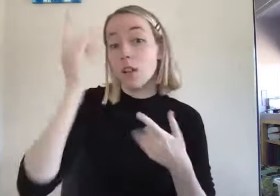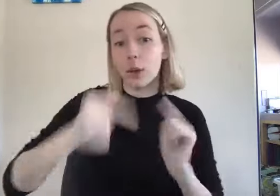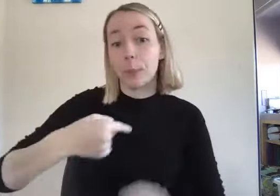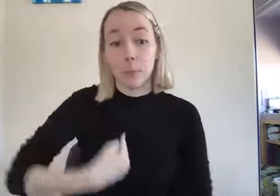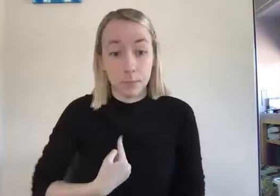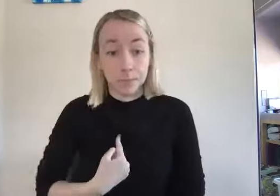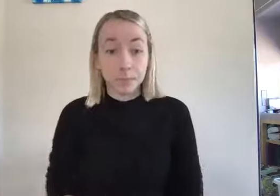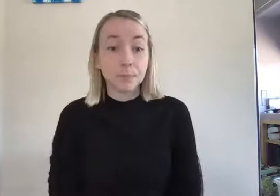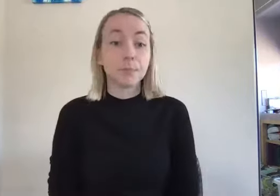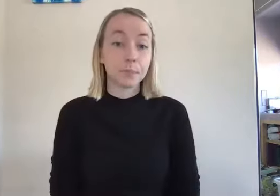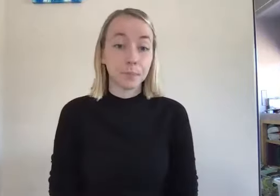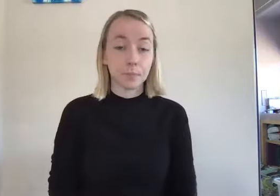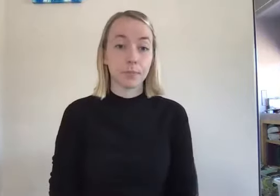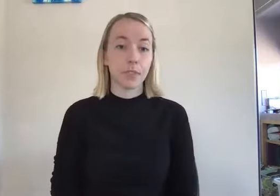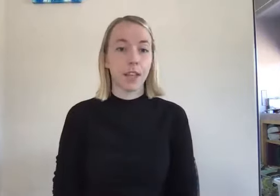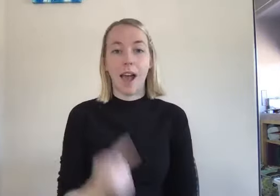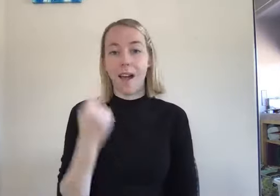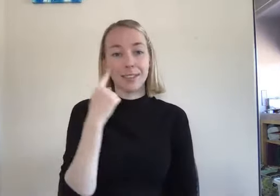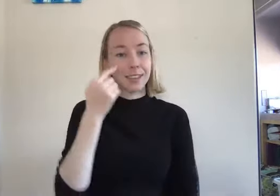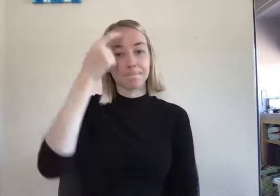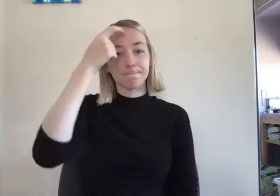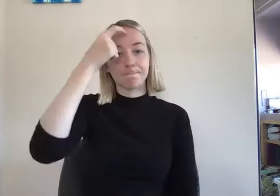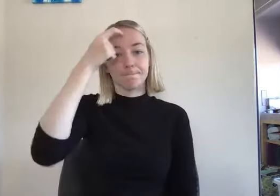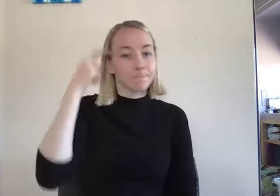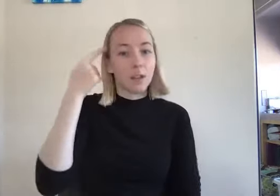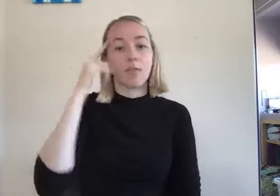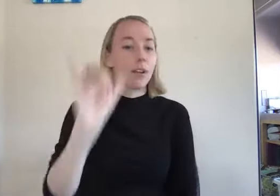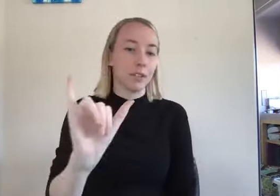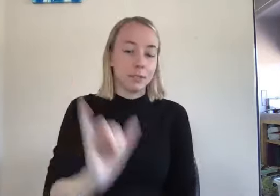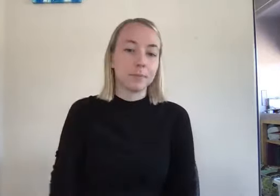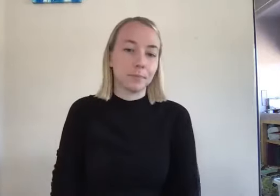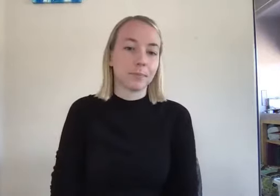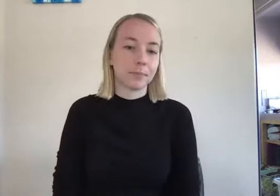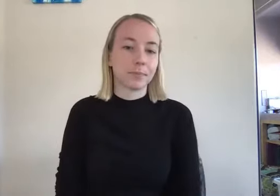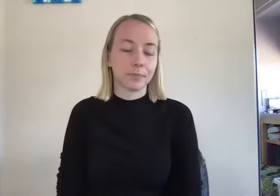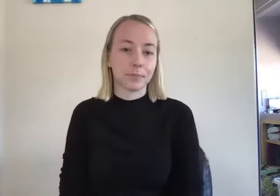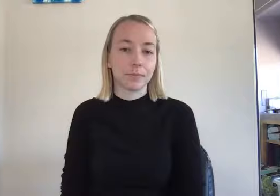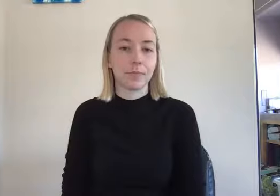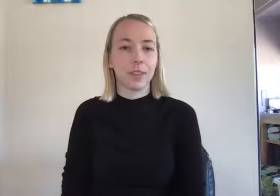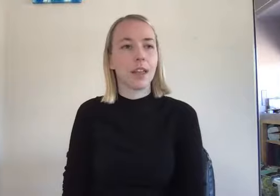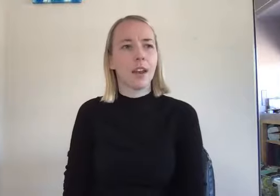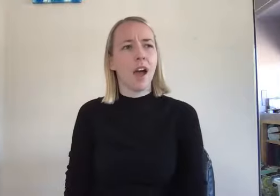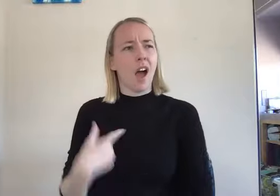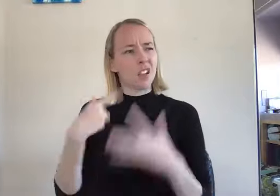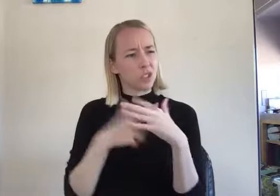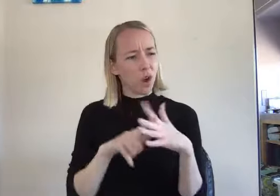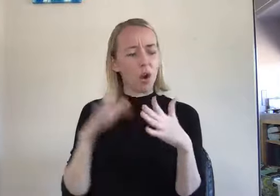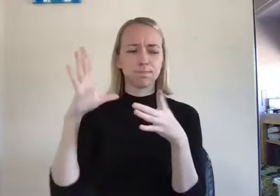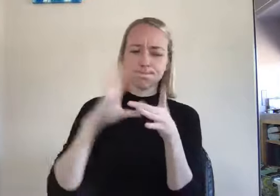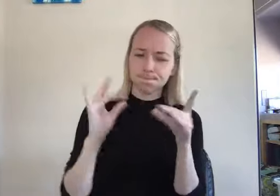And it's just, I think I'll never forget it. And whenever I get into that, which is me telling my